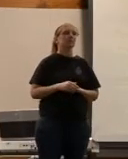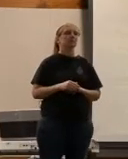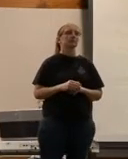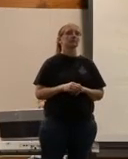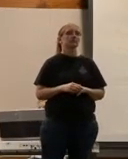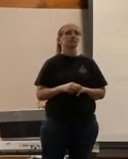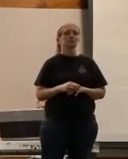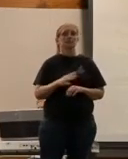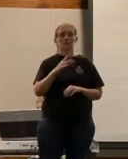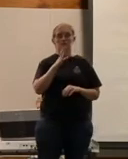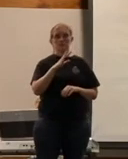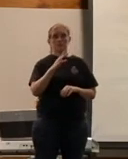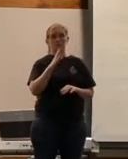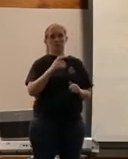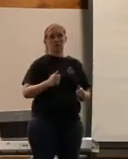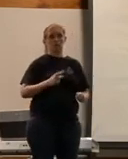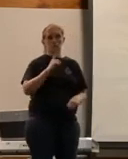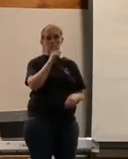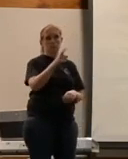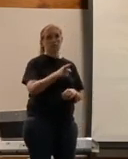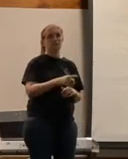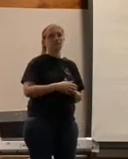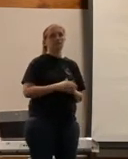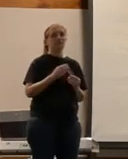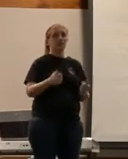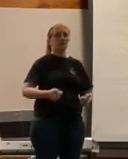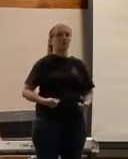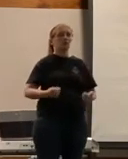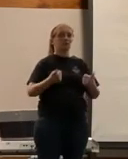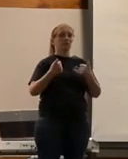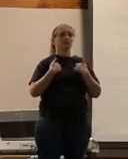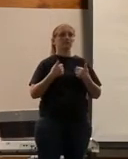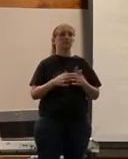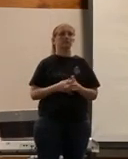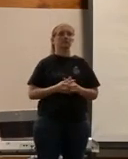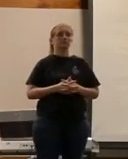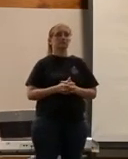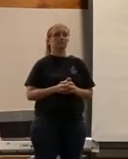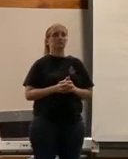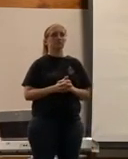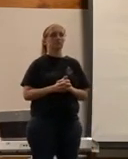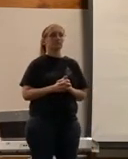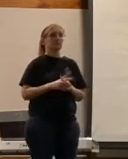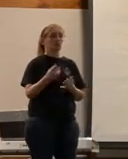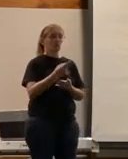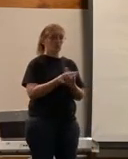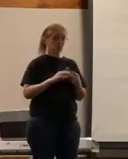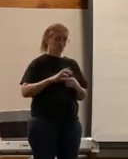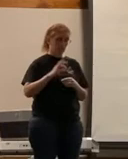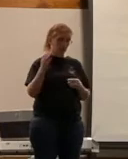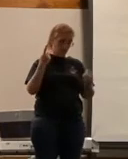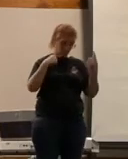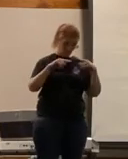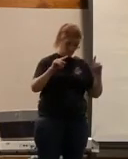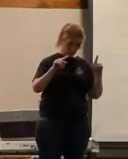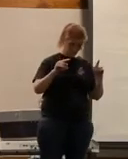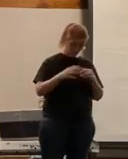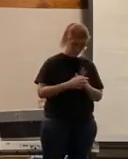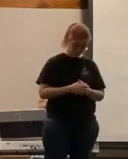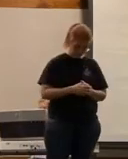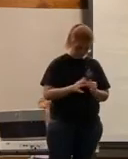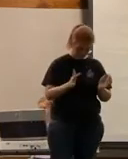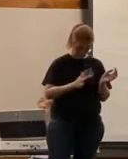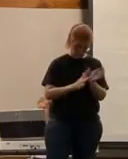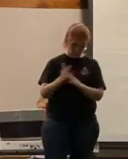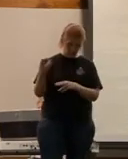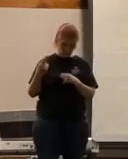to speak the truth, and to give you life. Holy Spirit, I come to you. Heavenly Father, I come to you in